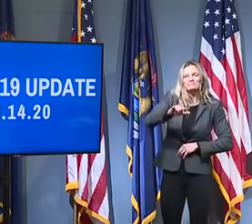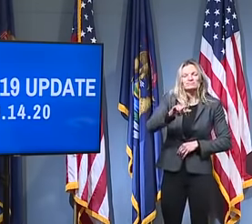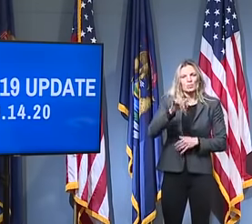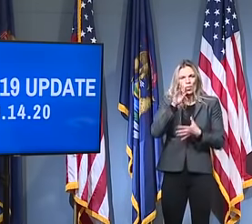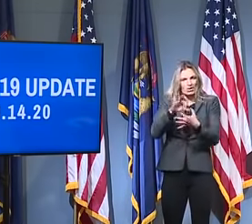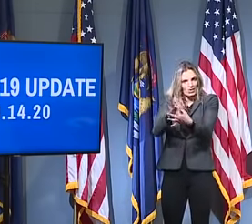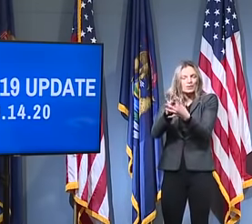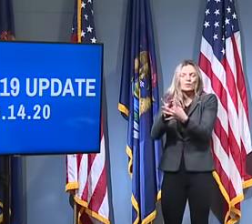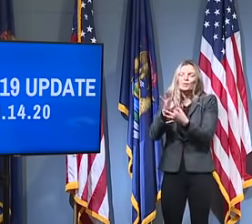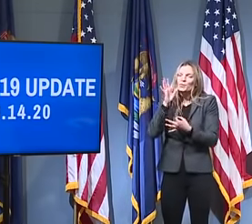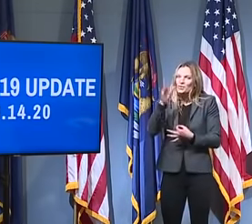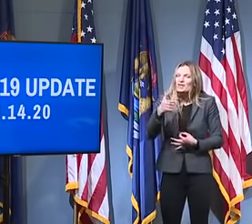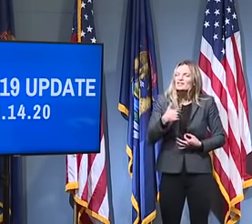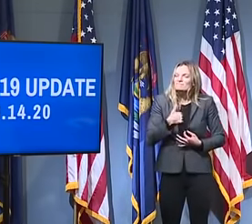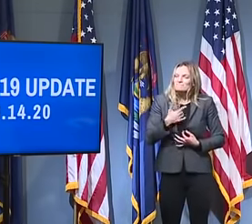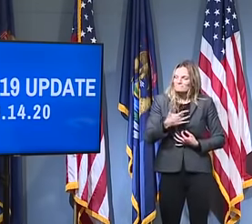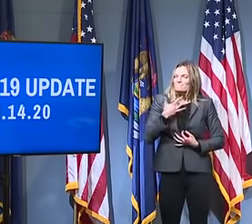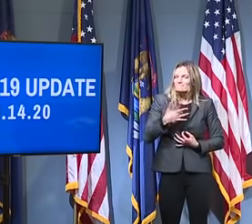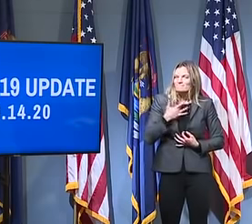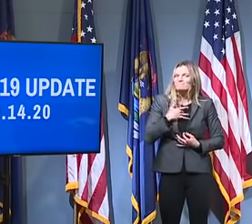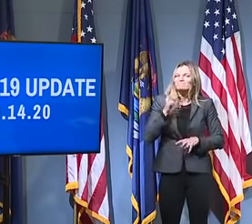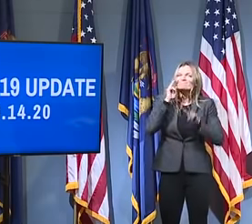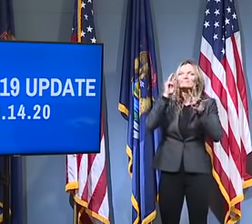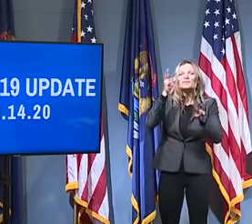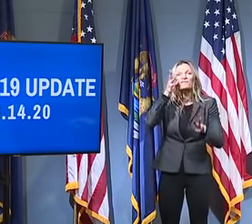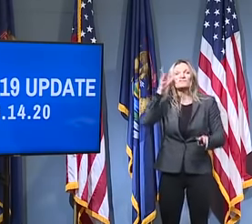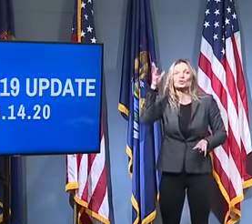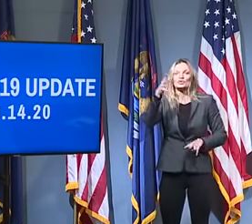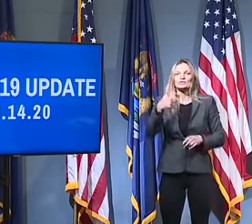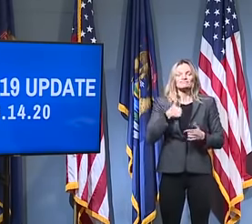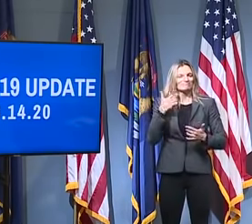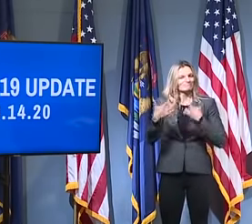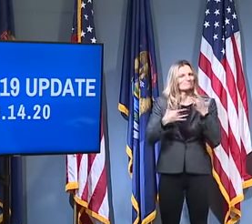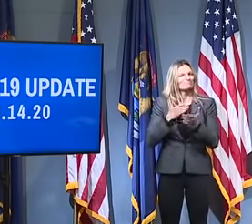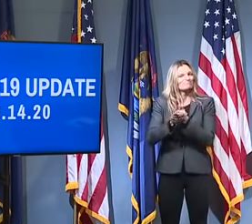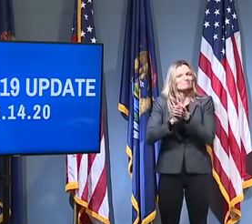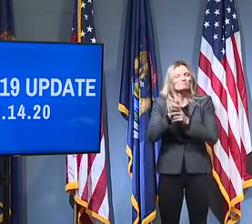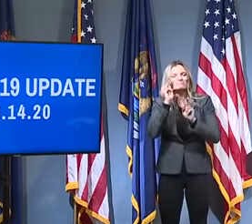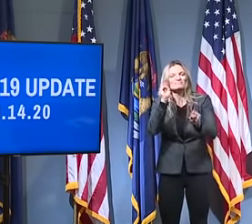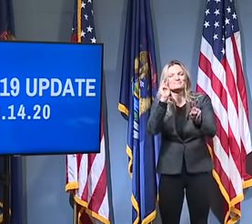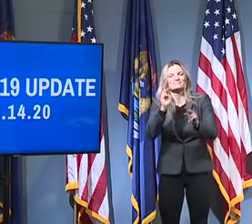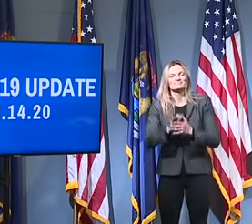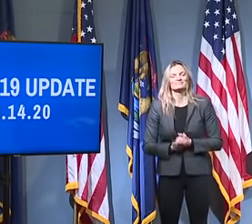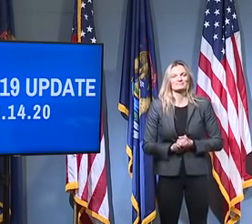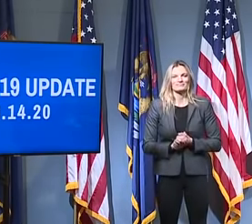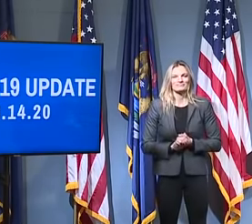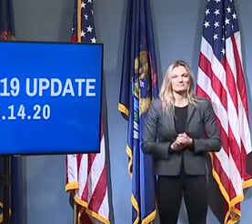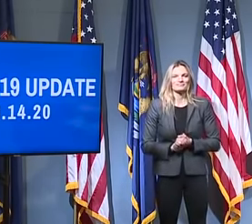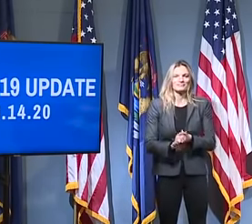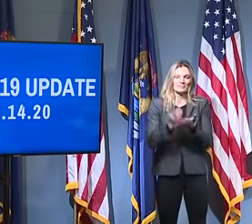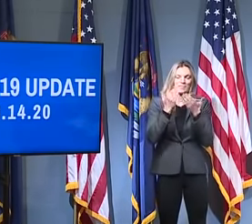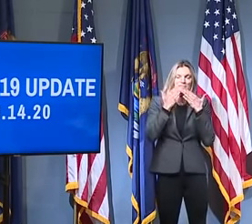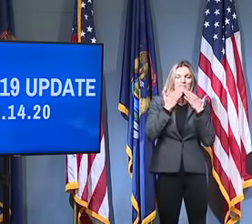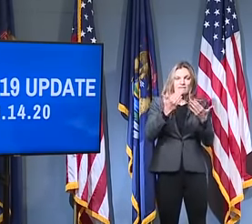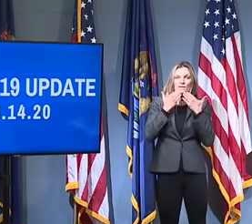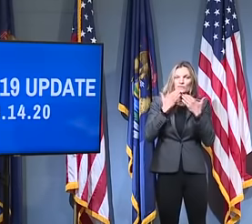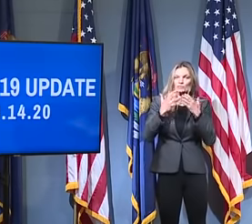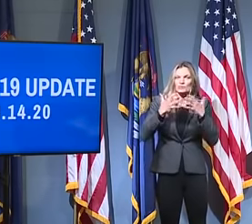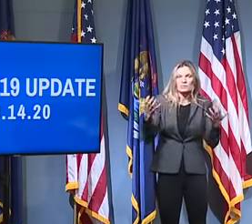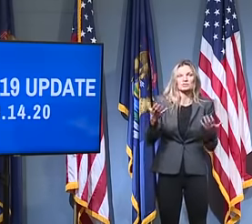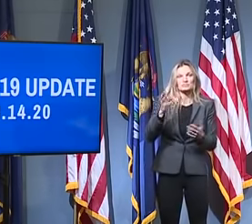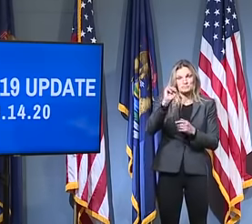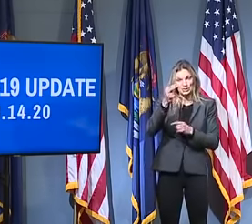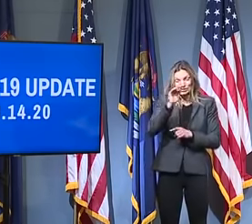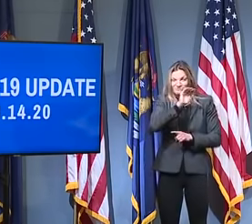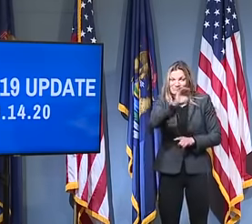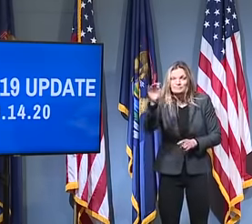better connected communities. And that is a future that I look forward to on the other side of this pandemic. So thank you so much. And everyone in Michigan,